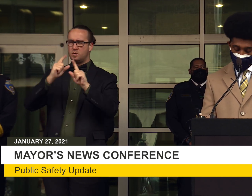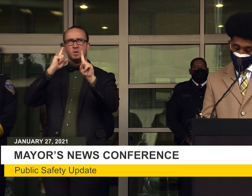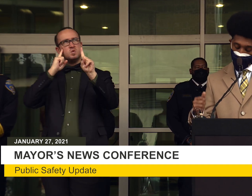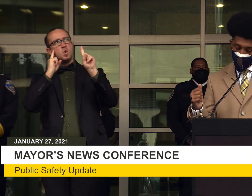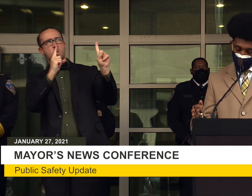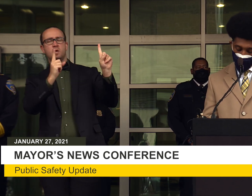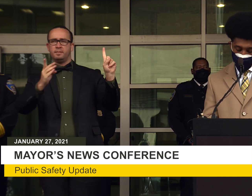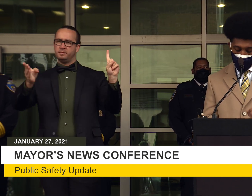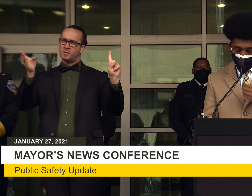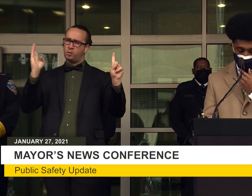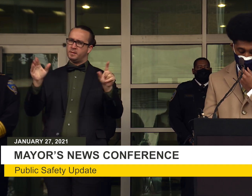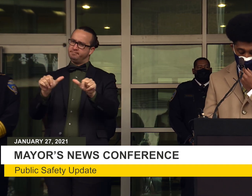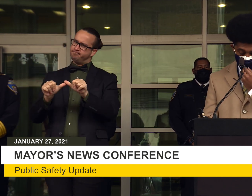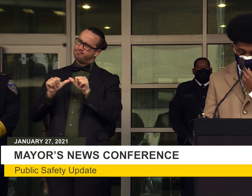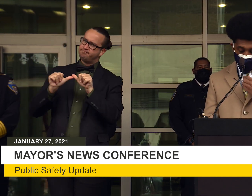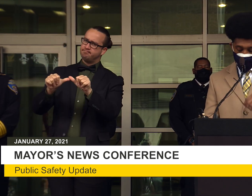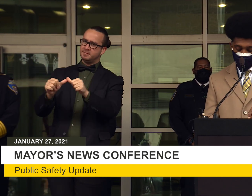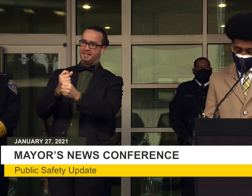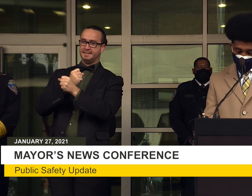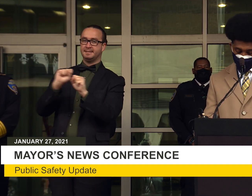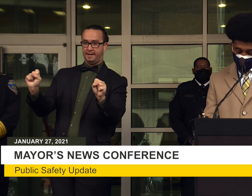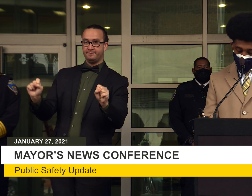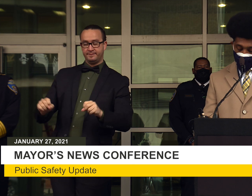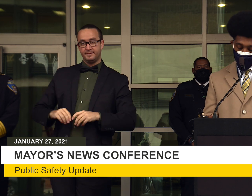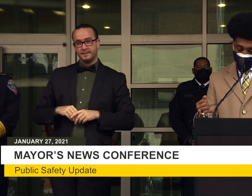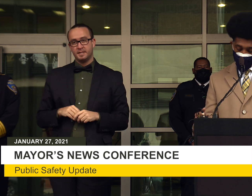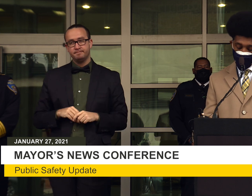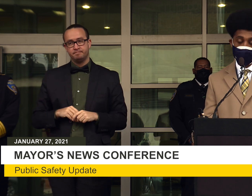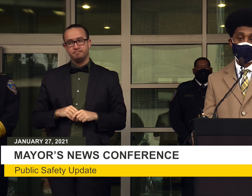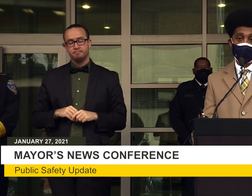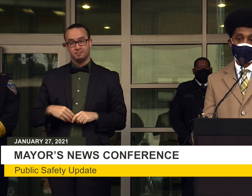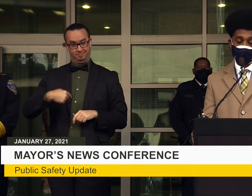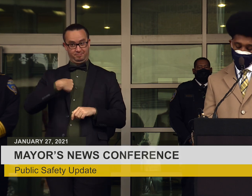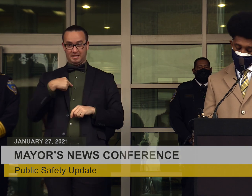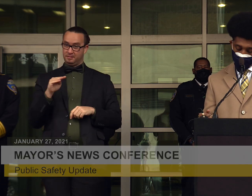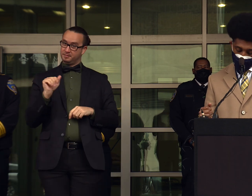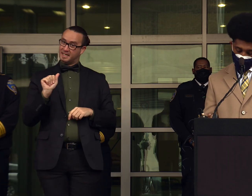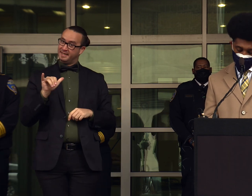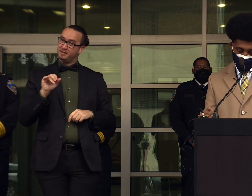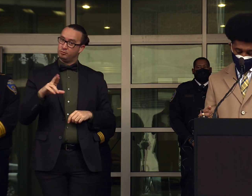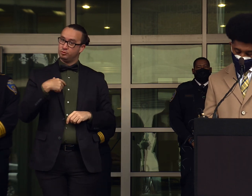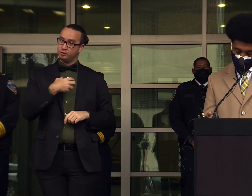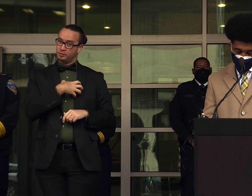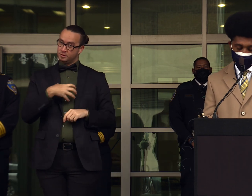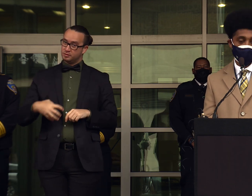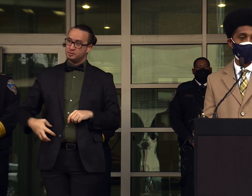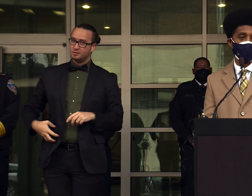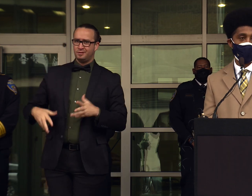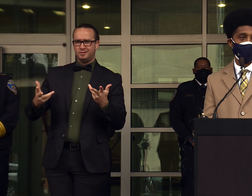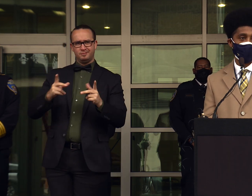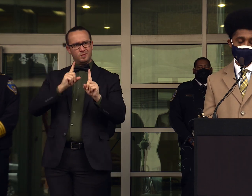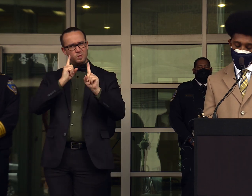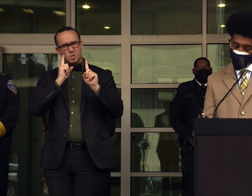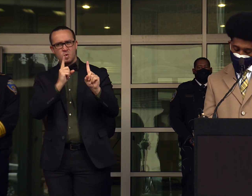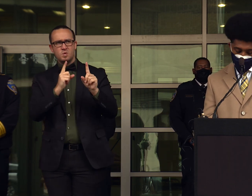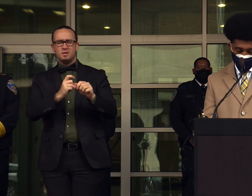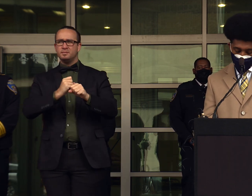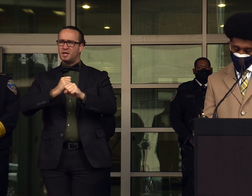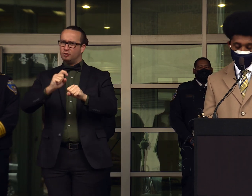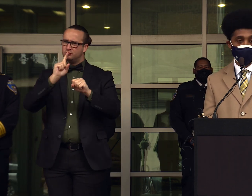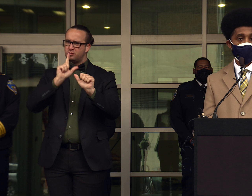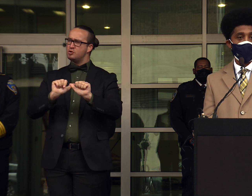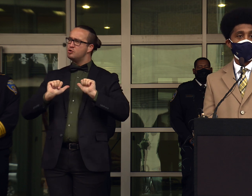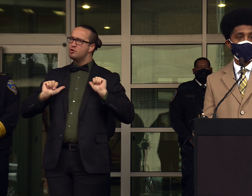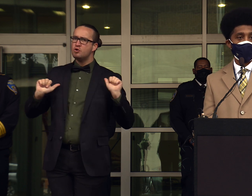our agencies, including BPD, to higher standards, monitoring our progress every single day and not accepting